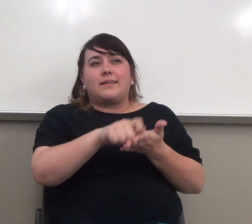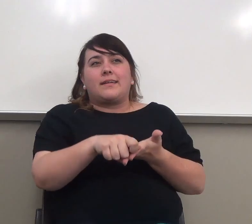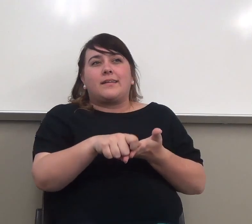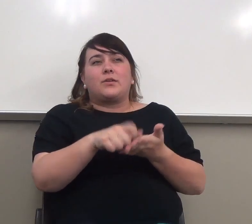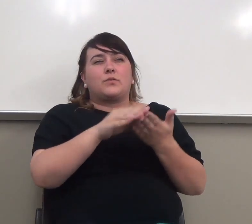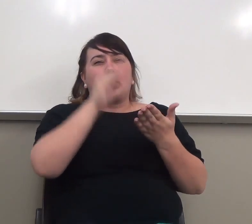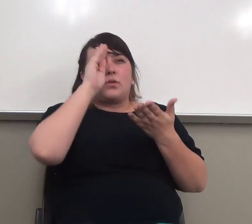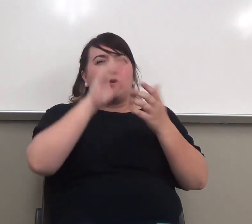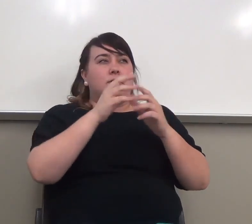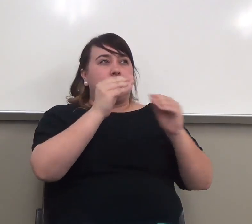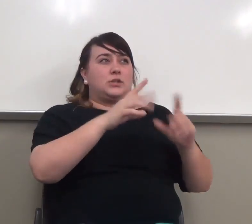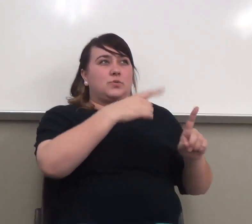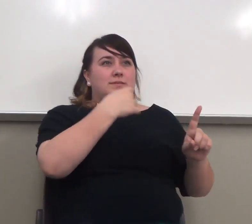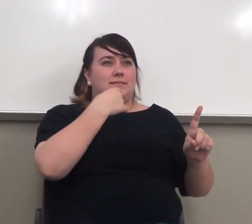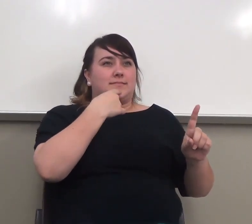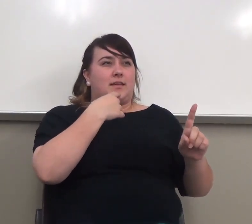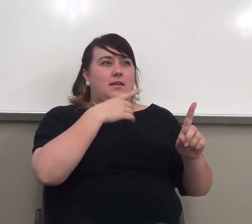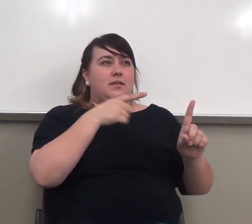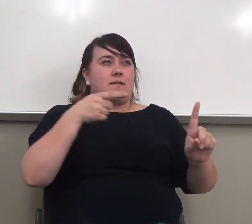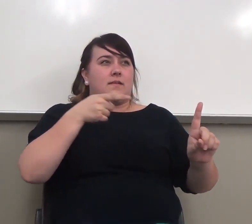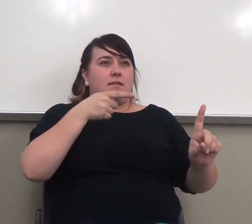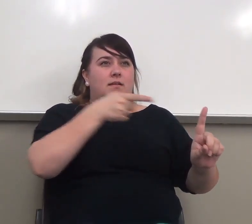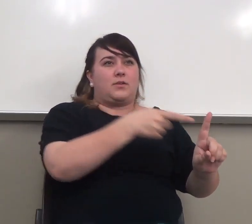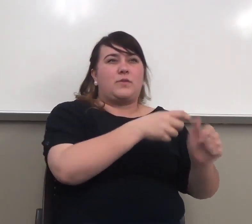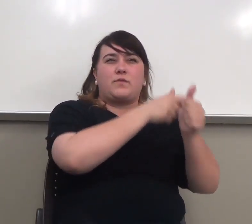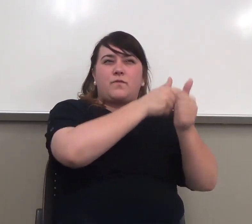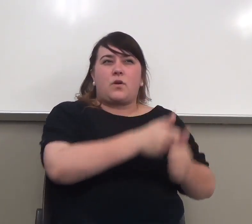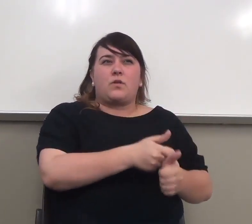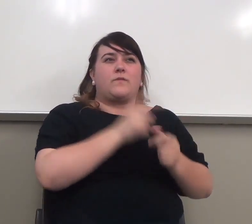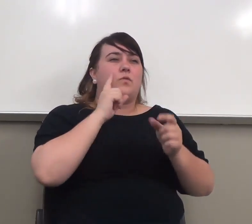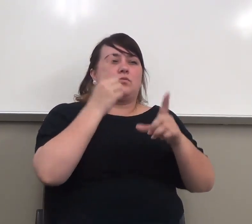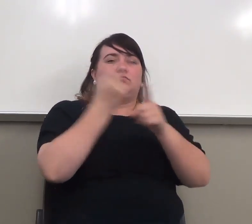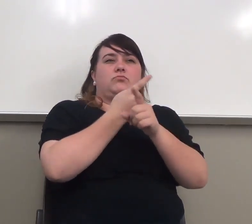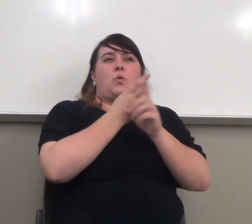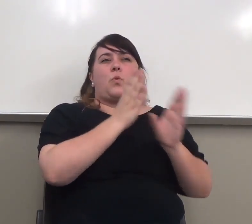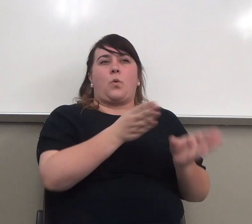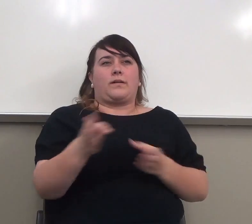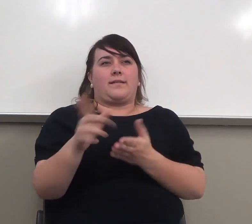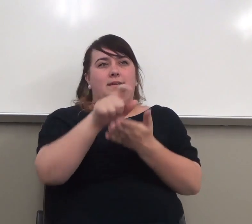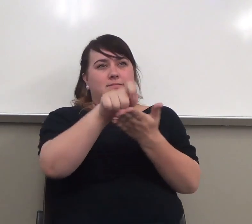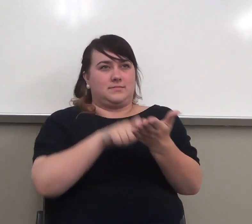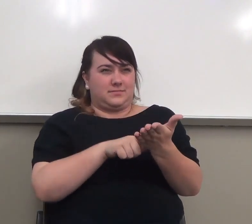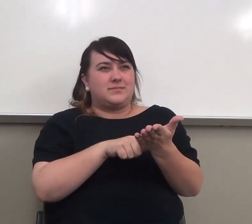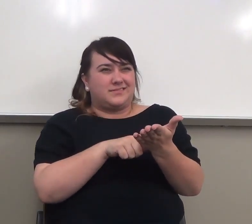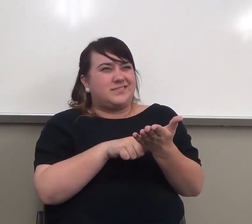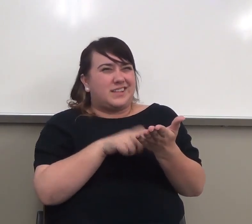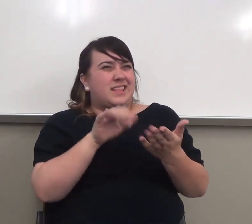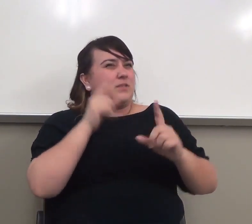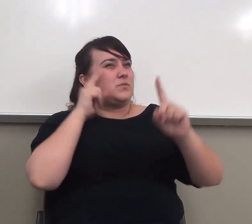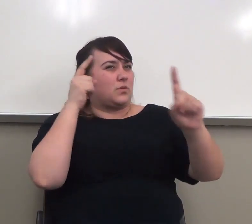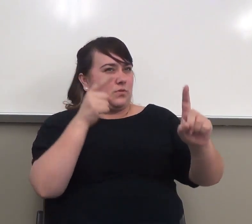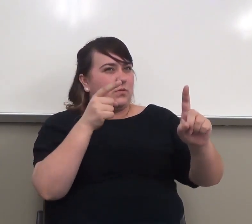okay? But we're going to work on that. And one of the things you have to learn in taking